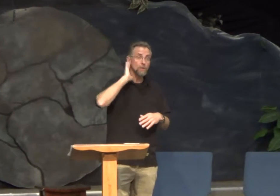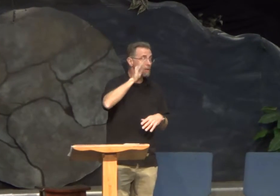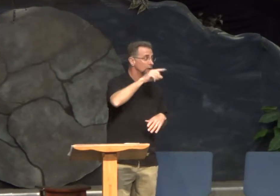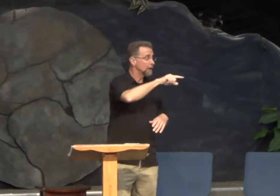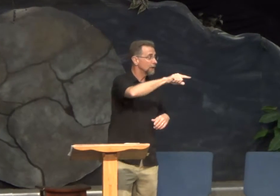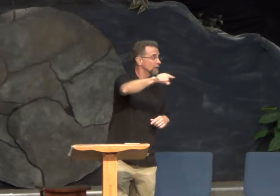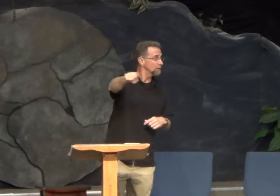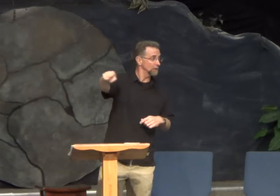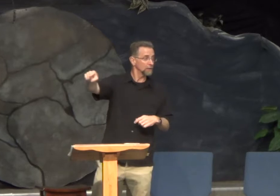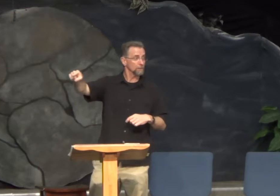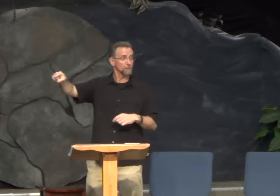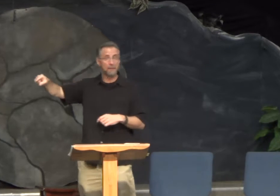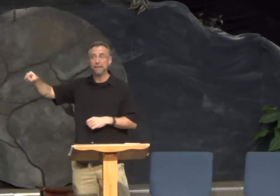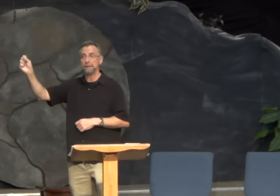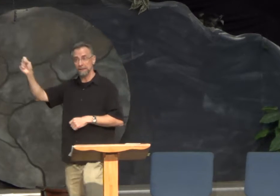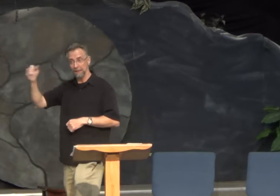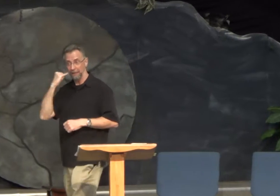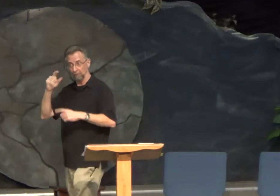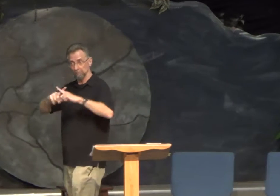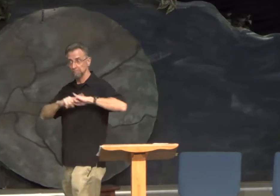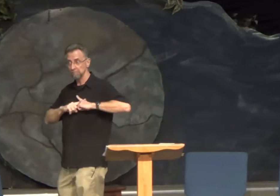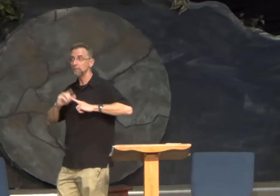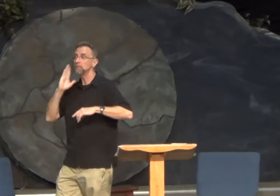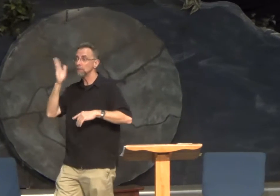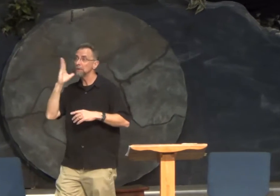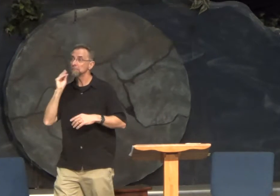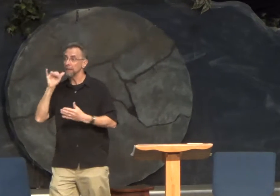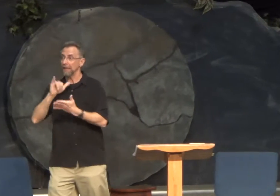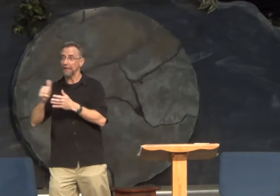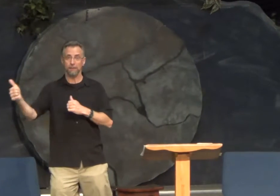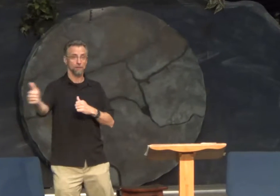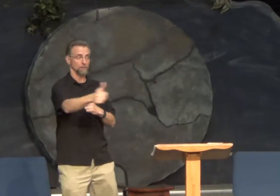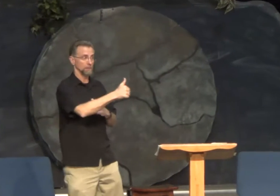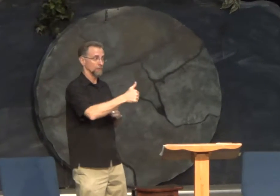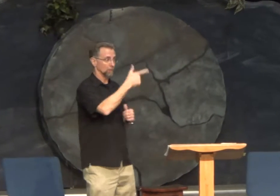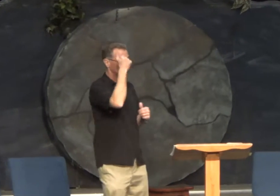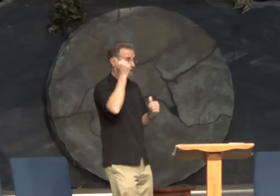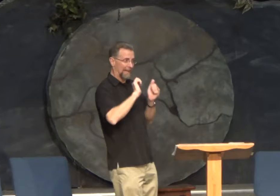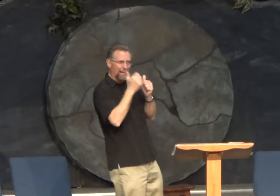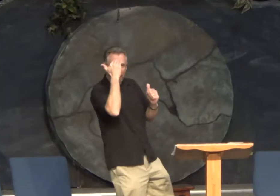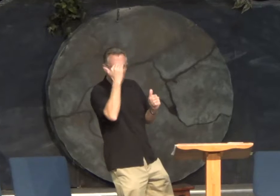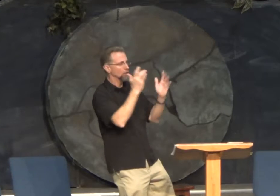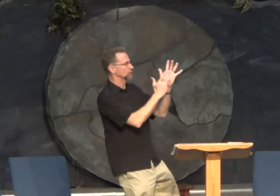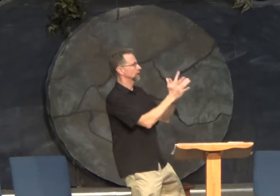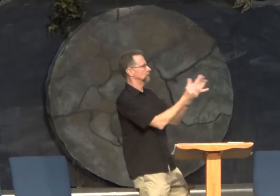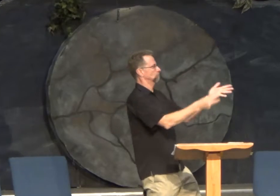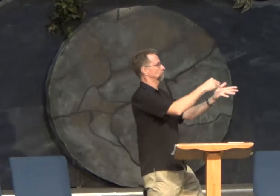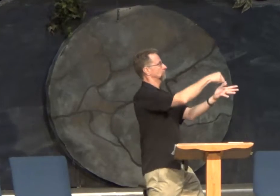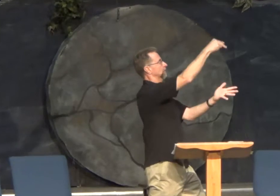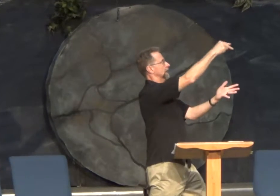that resurrection, will you be resurrected as well? Yes. When you ask Jesus into your heart. Because he knows.